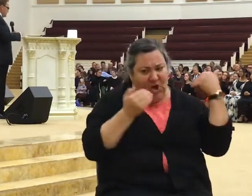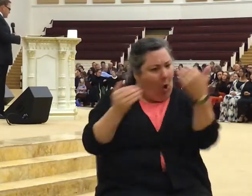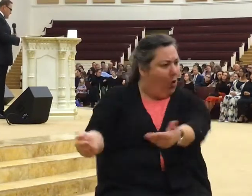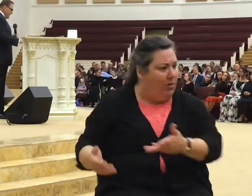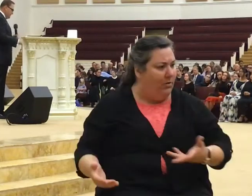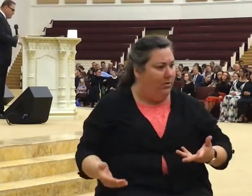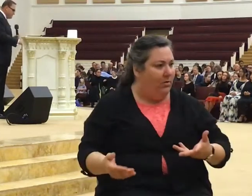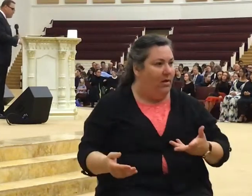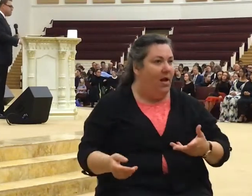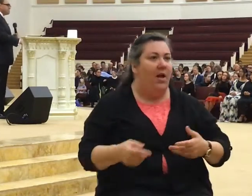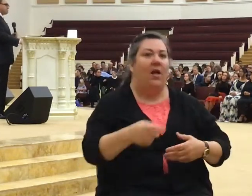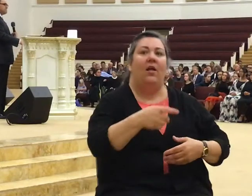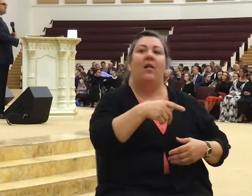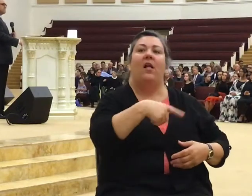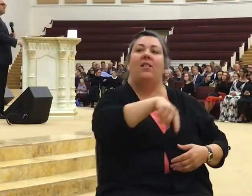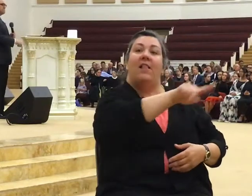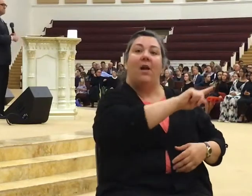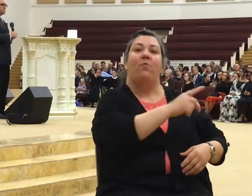in yesterday.